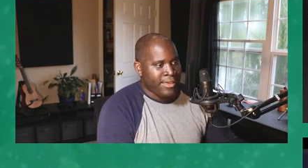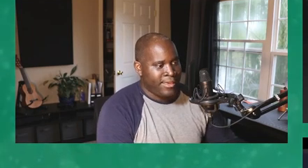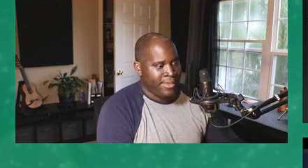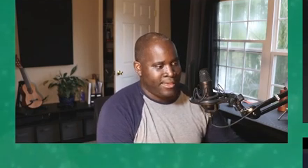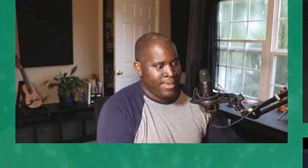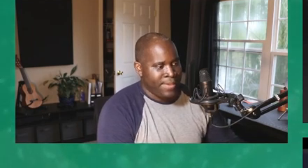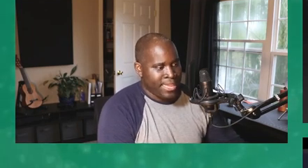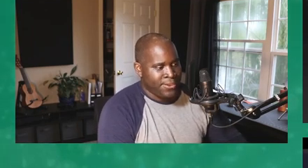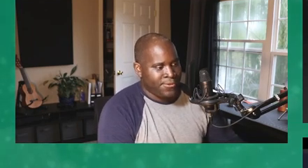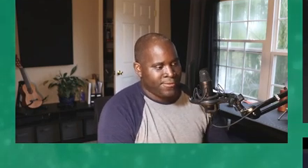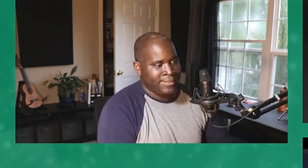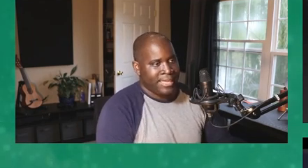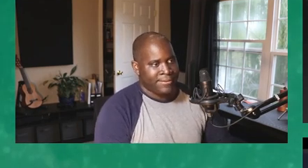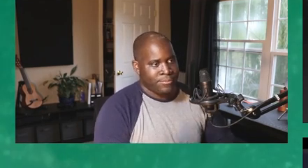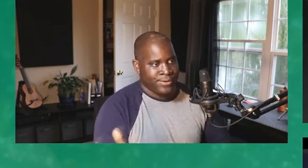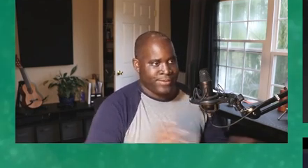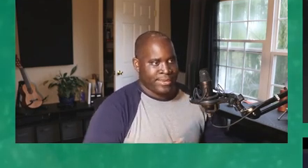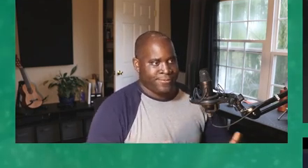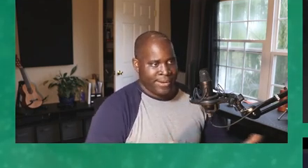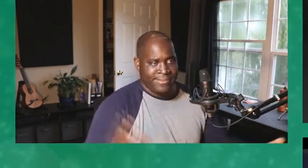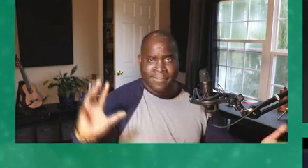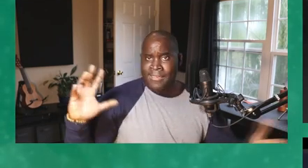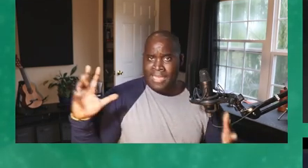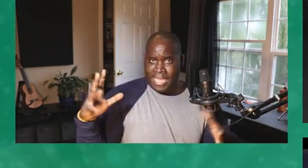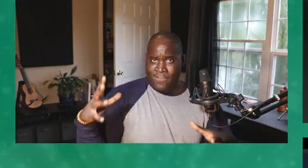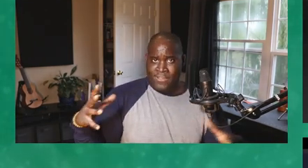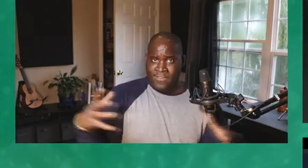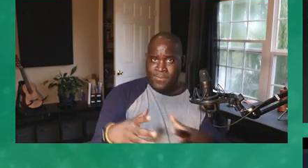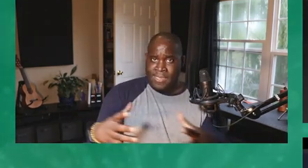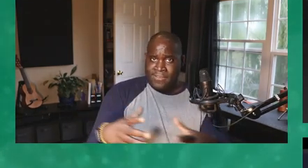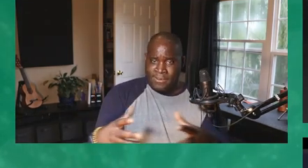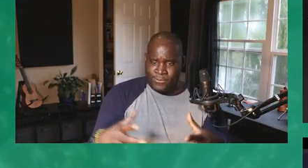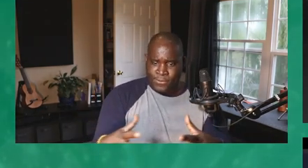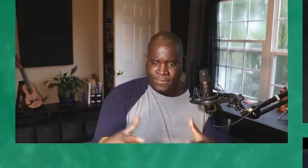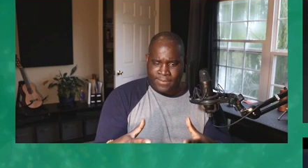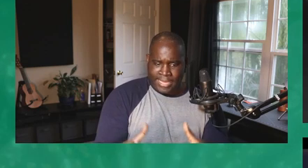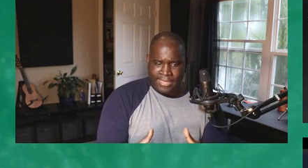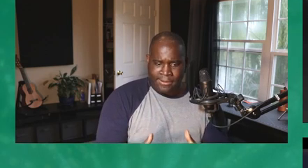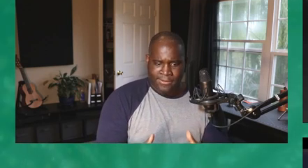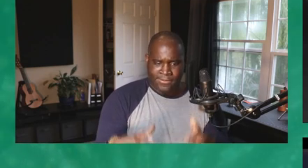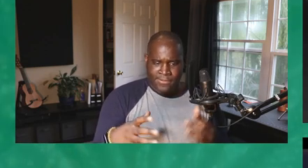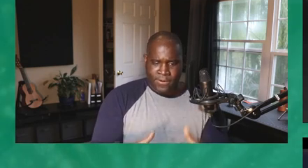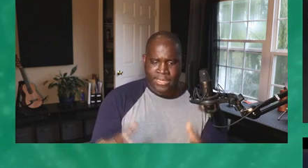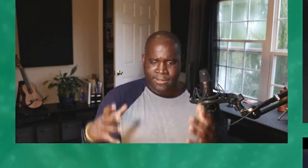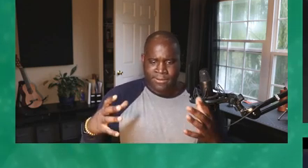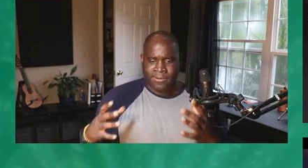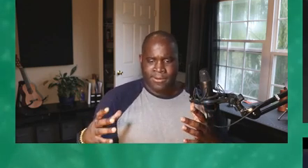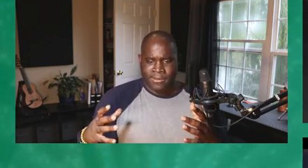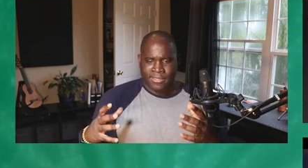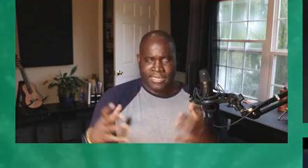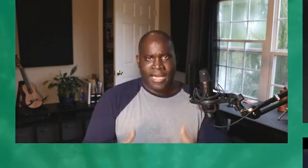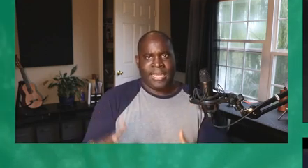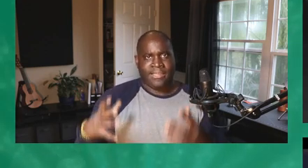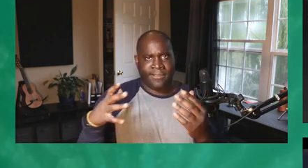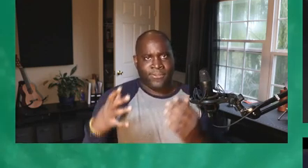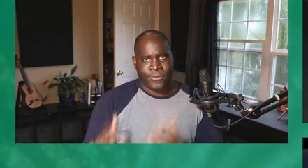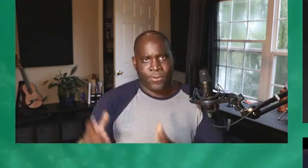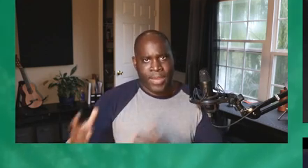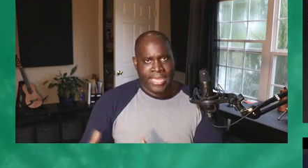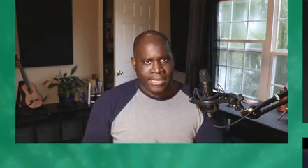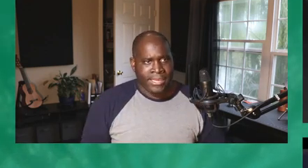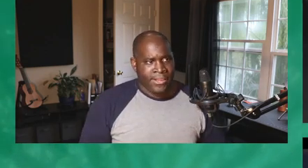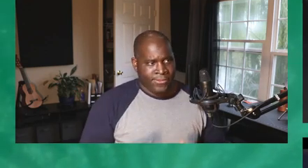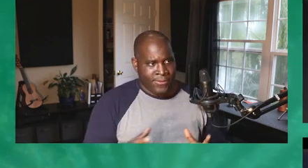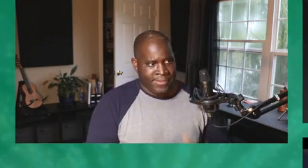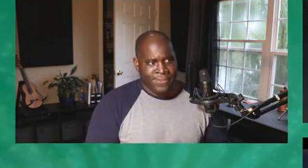know Amaya uses a lot of abbreviated phrases, and she speaks in a sort of like stoic, laconic sort